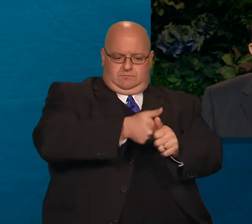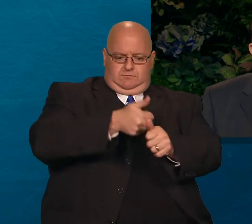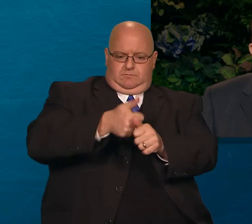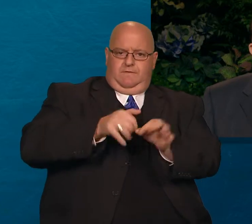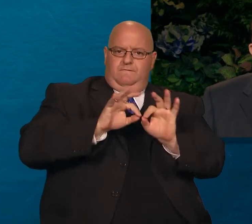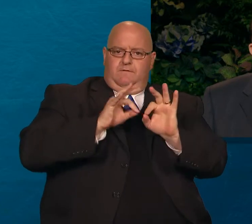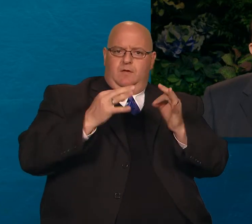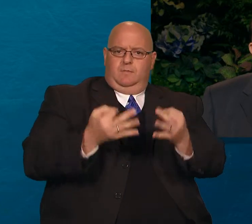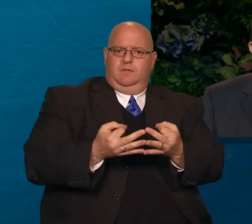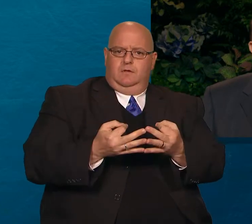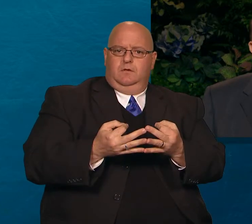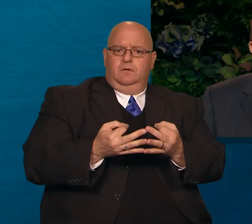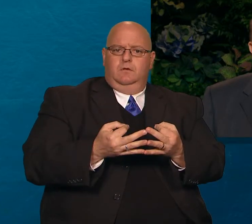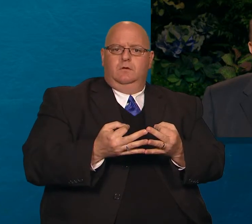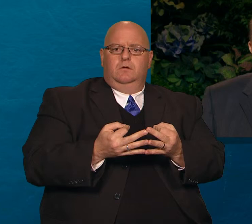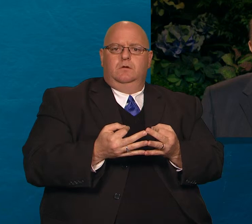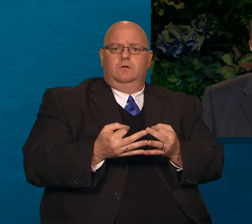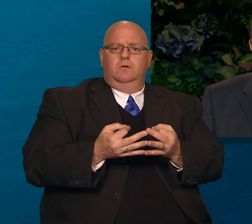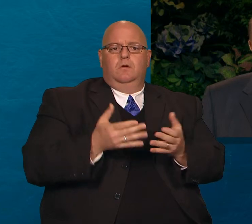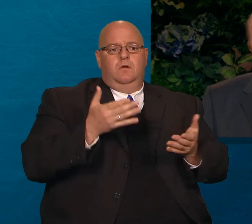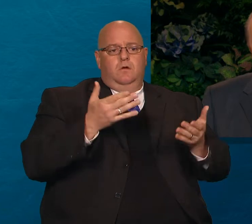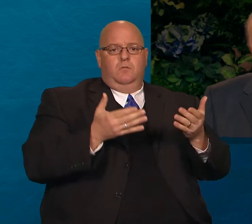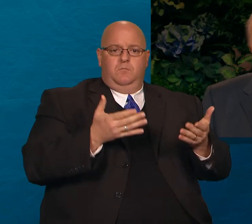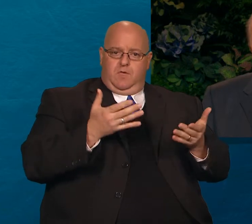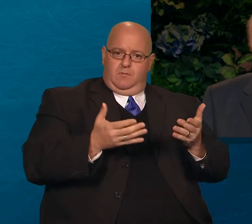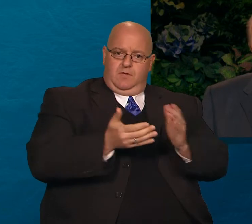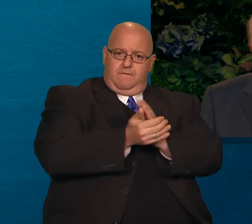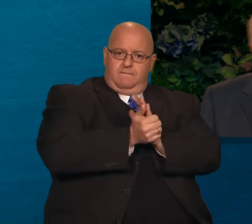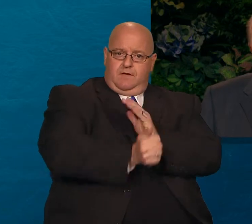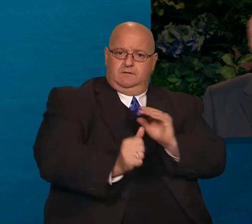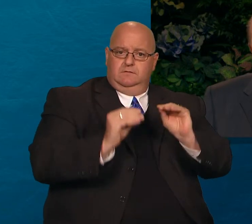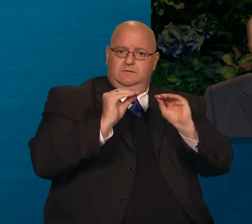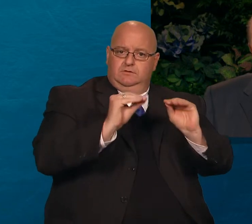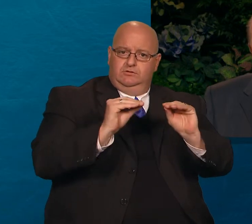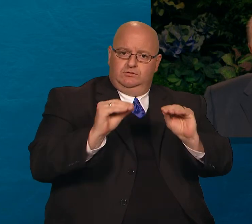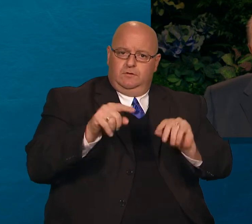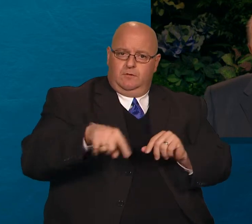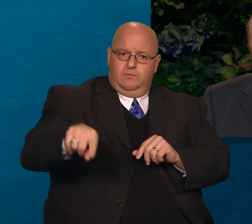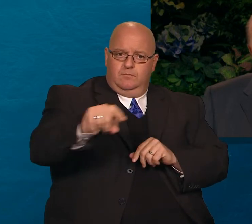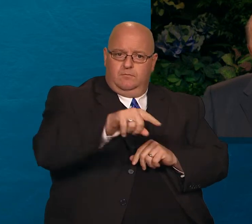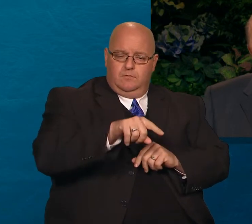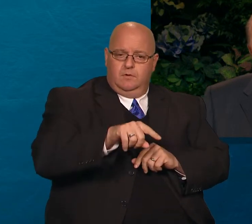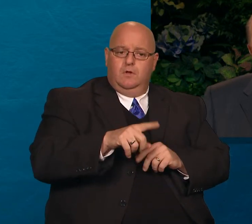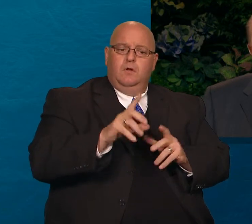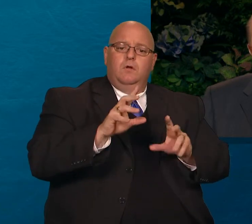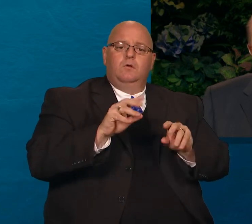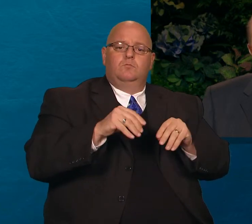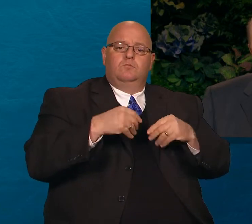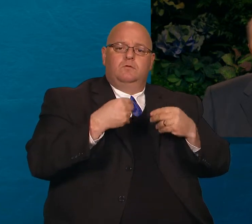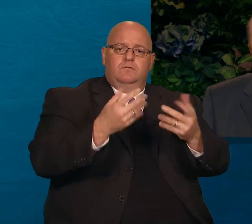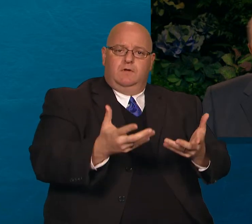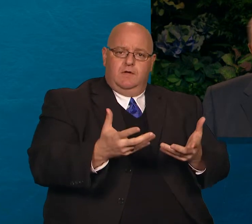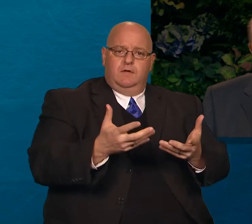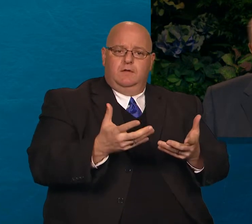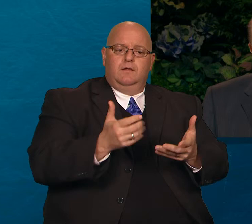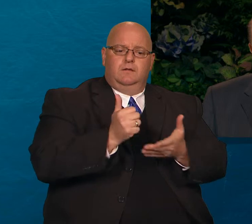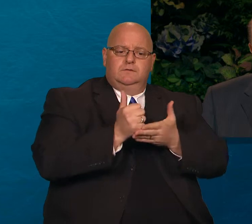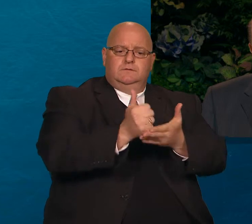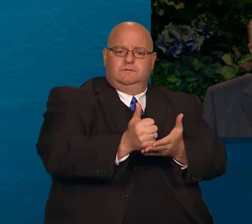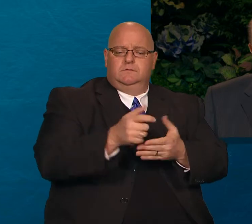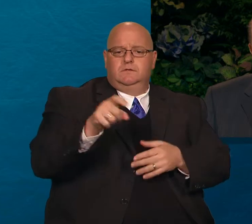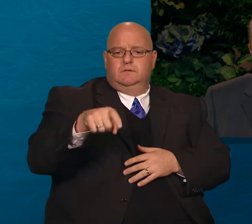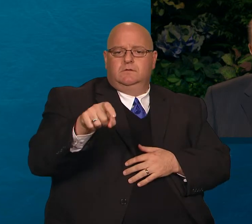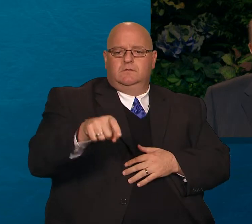family that might be effective in teaching and in providing needed